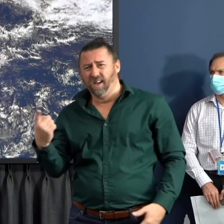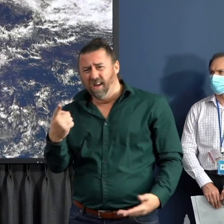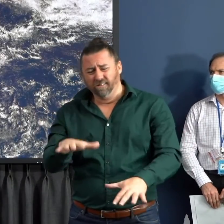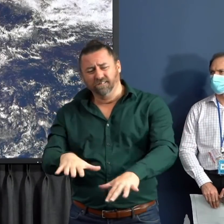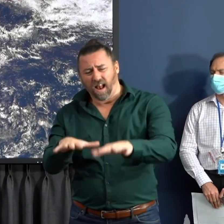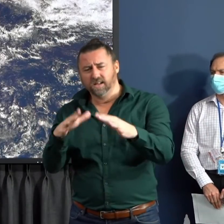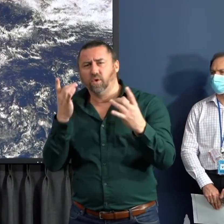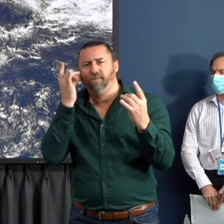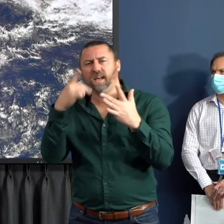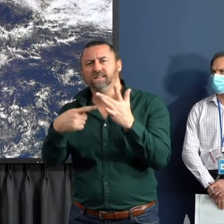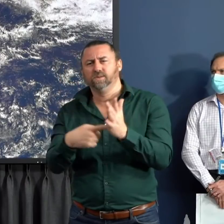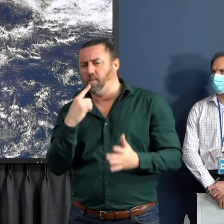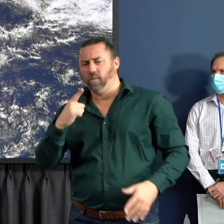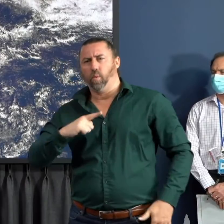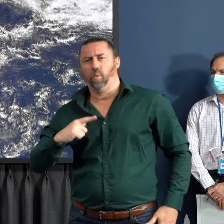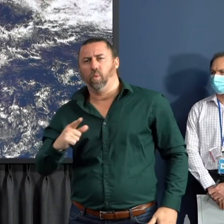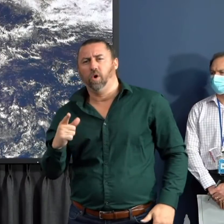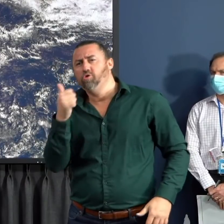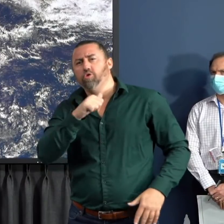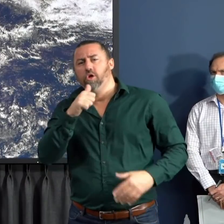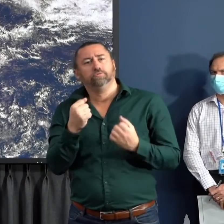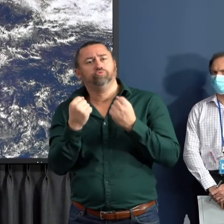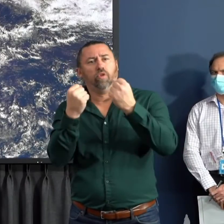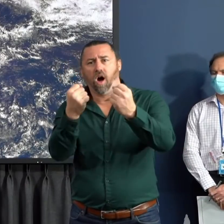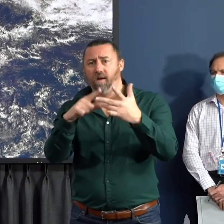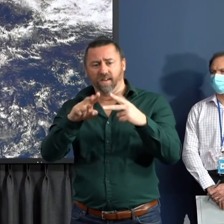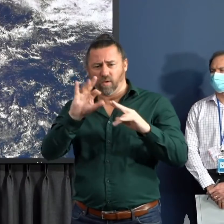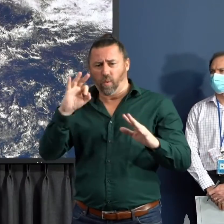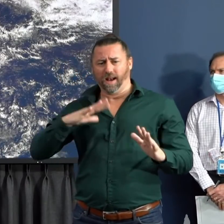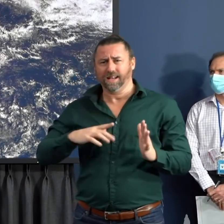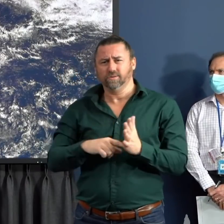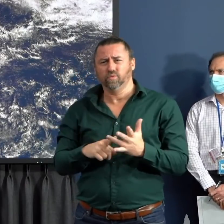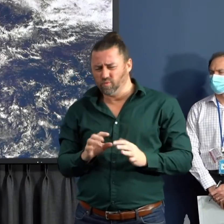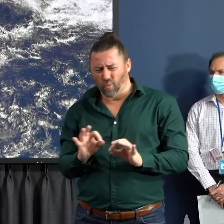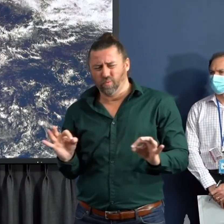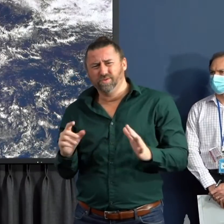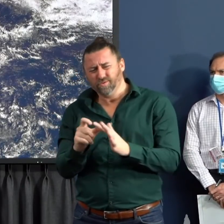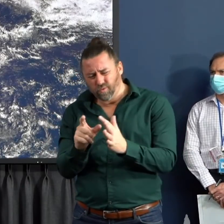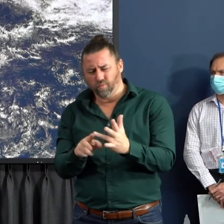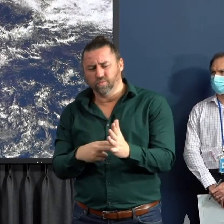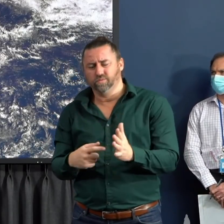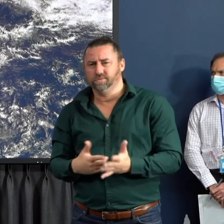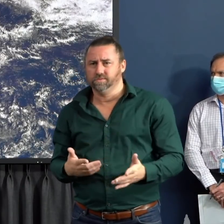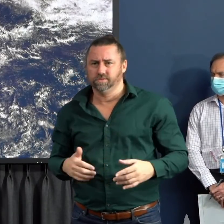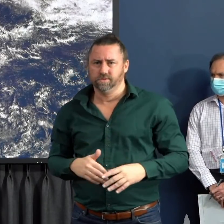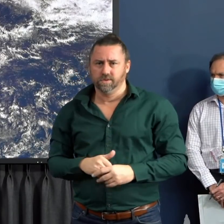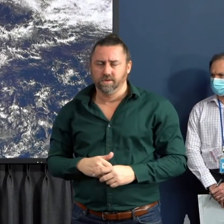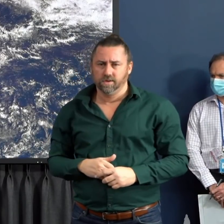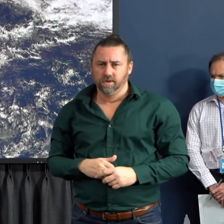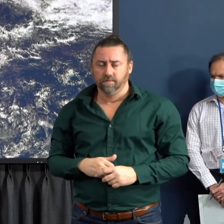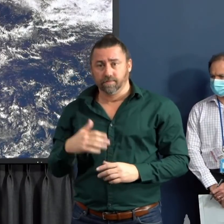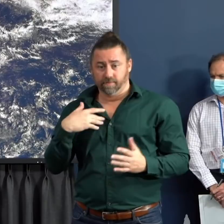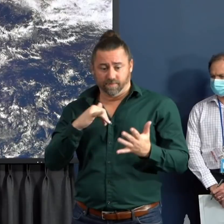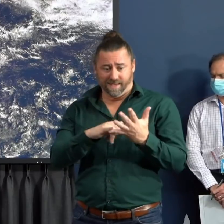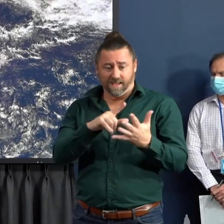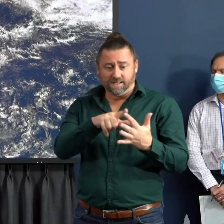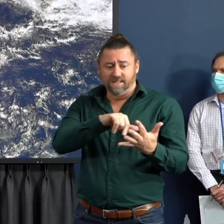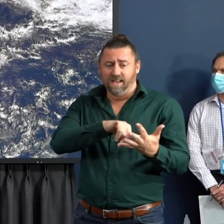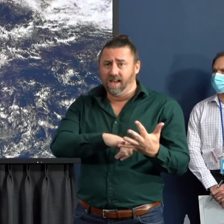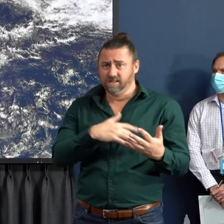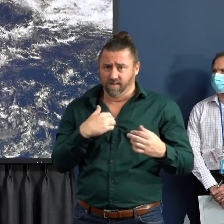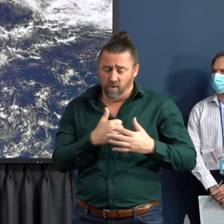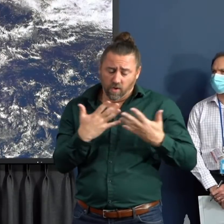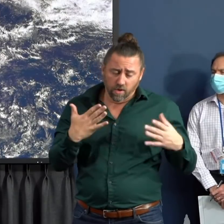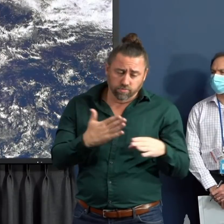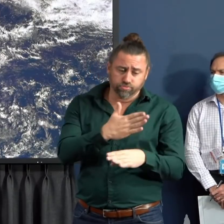We don't need you on the roads today if you don't need to be. We have, with our tasking for SES, we do have